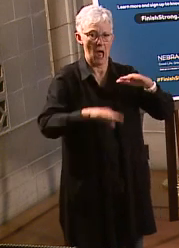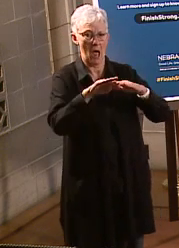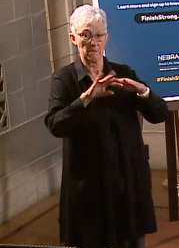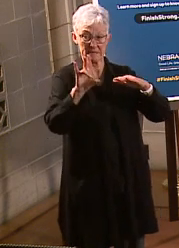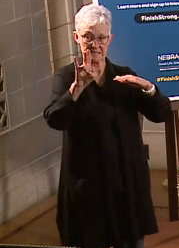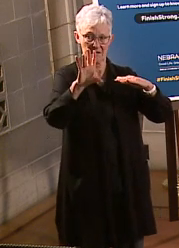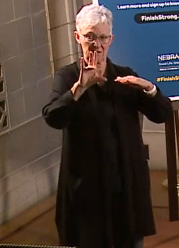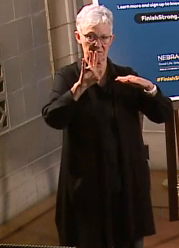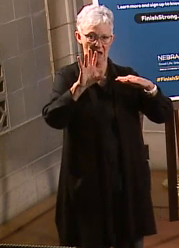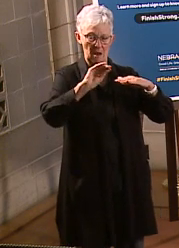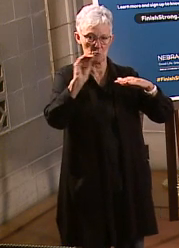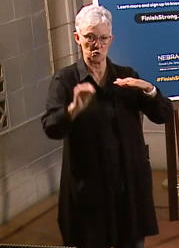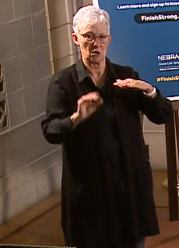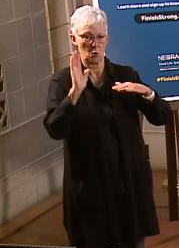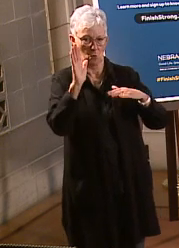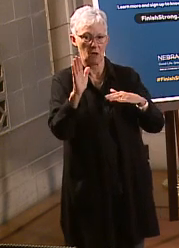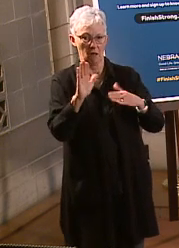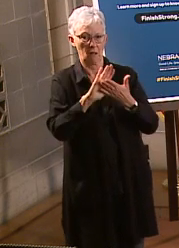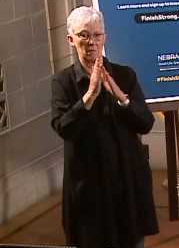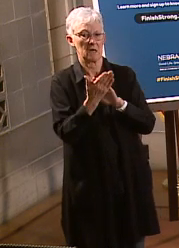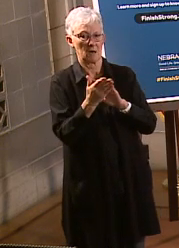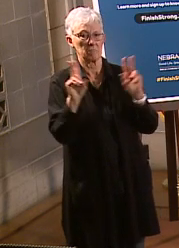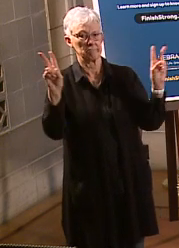threshold, but we're slowly getting there.